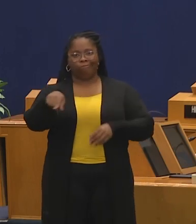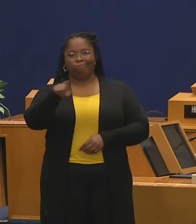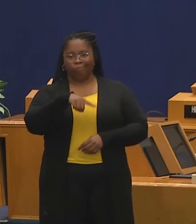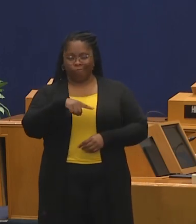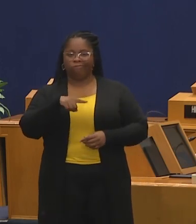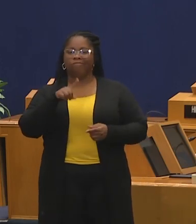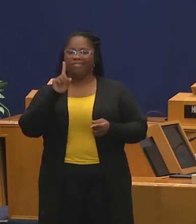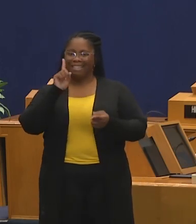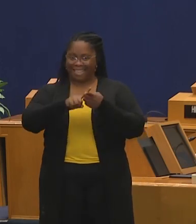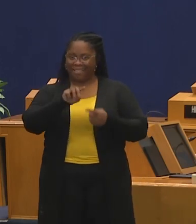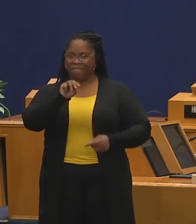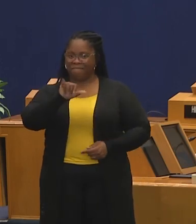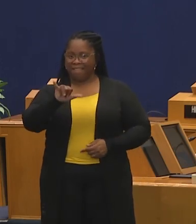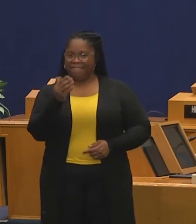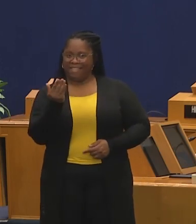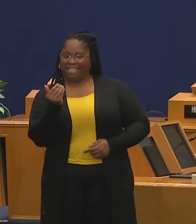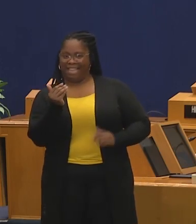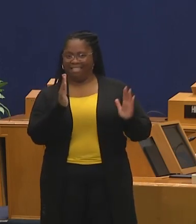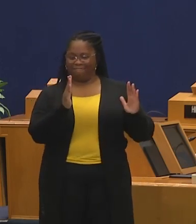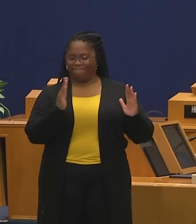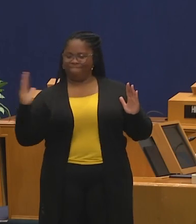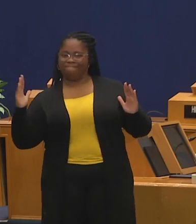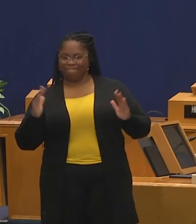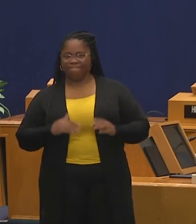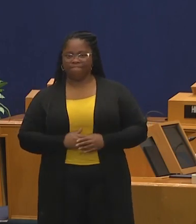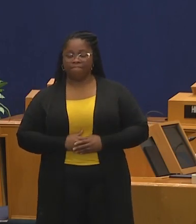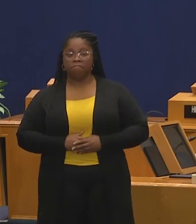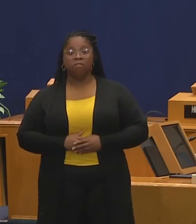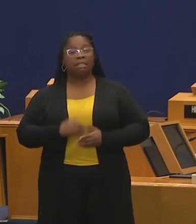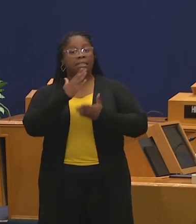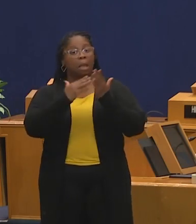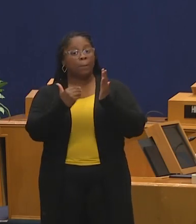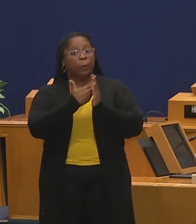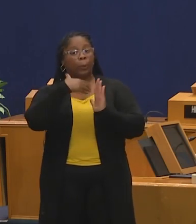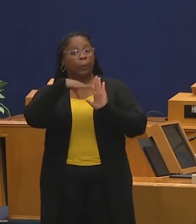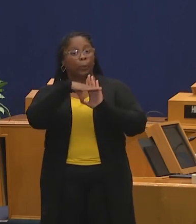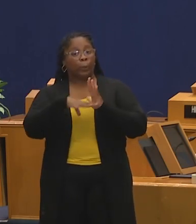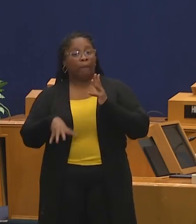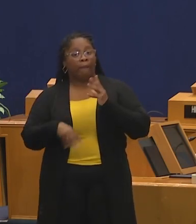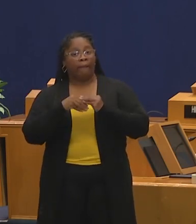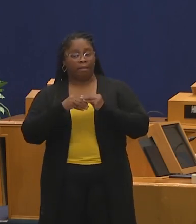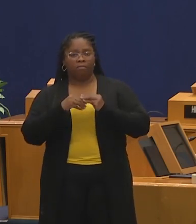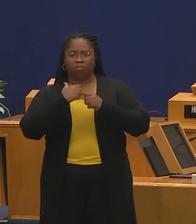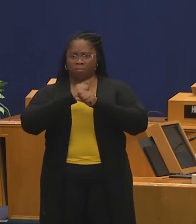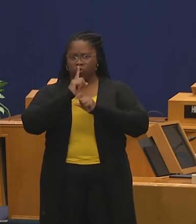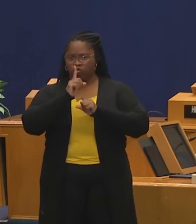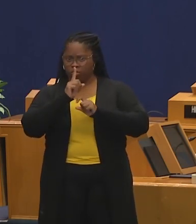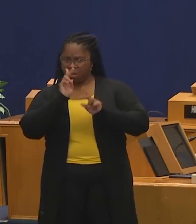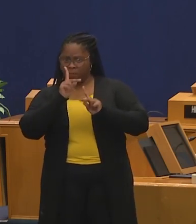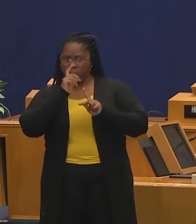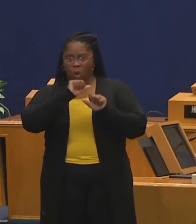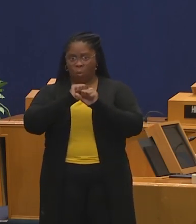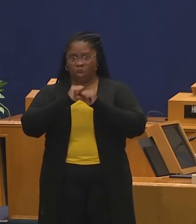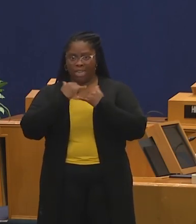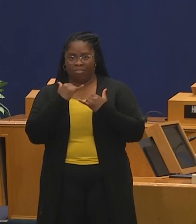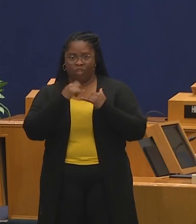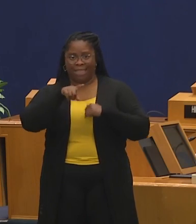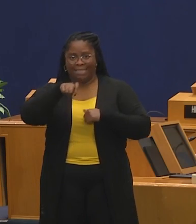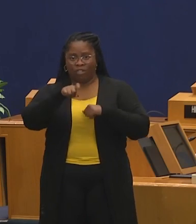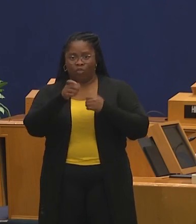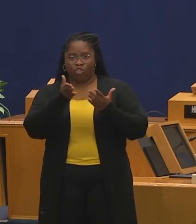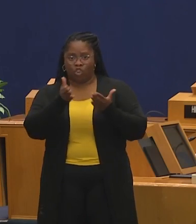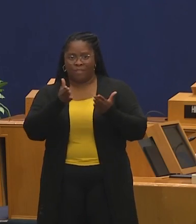May 15th. There are a couple of new measures that ensure that people who are working in essential services are